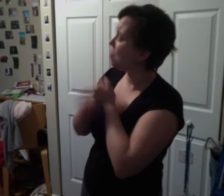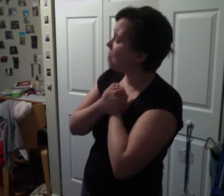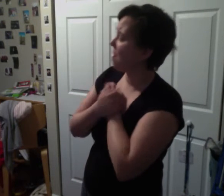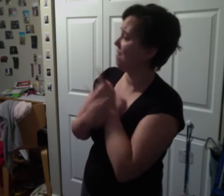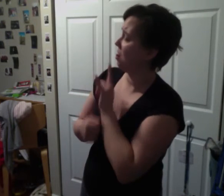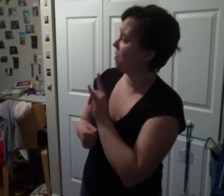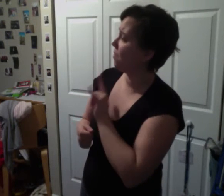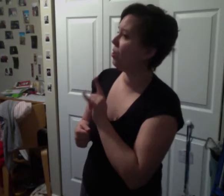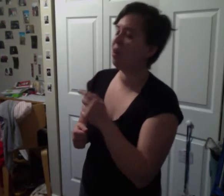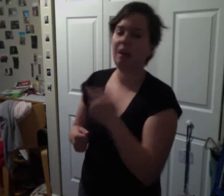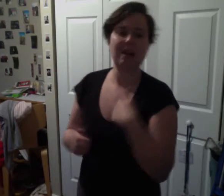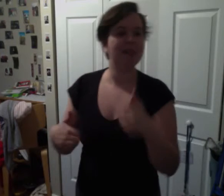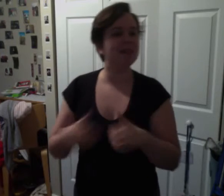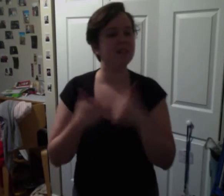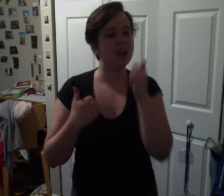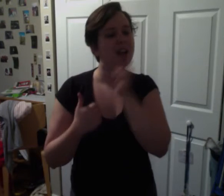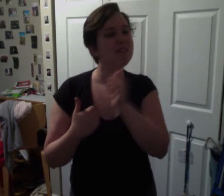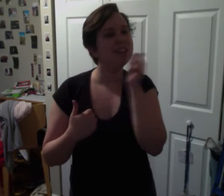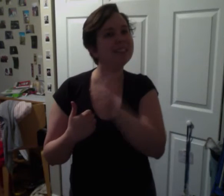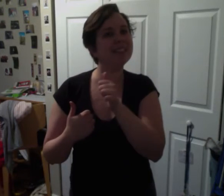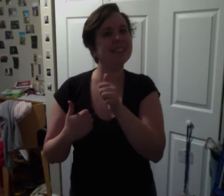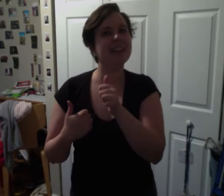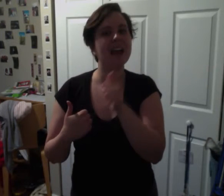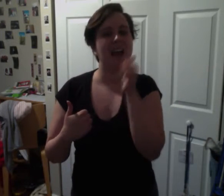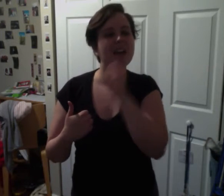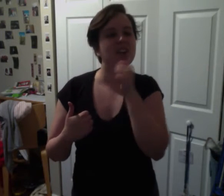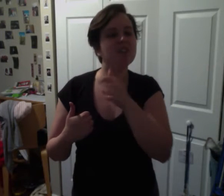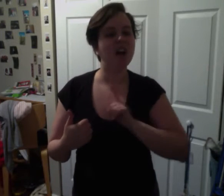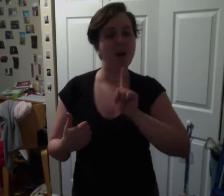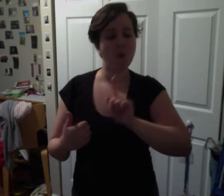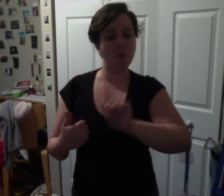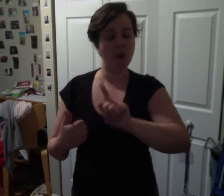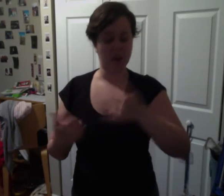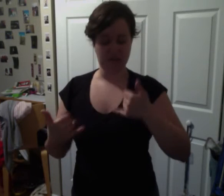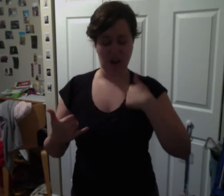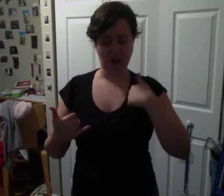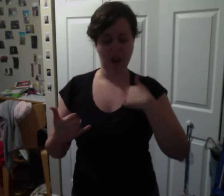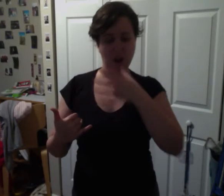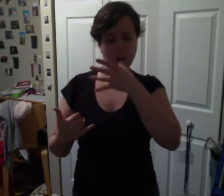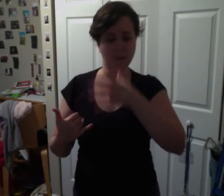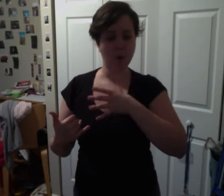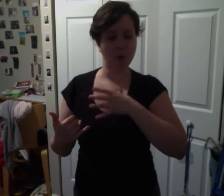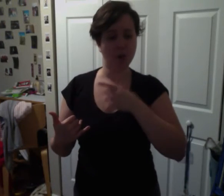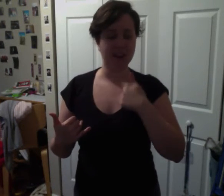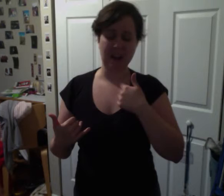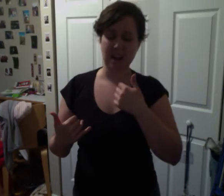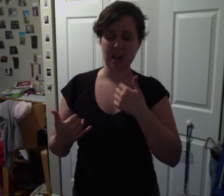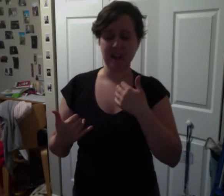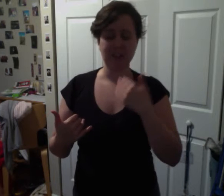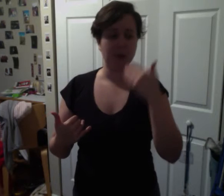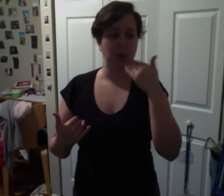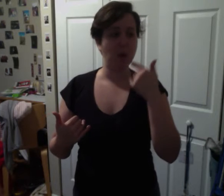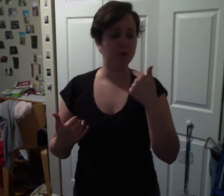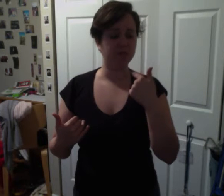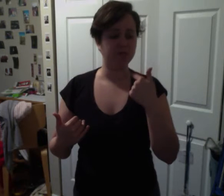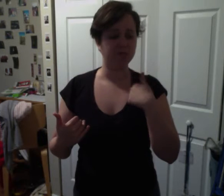a woman, and I really am at peace with who I am. I wish I had a softer voice, maybe, but now I walk in